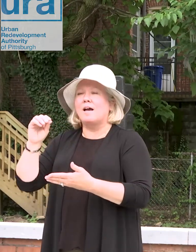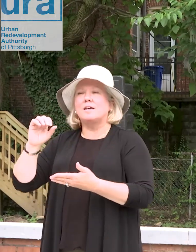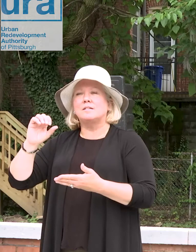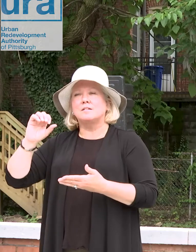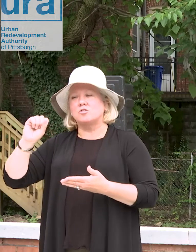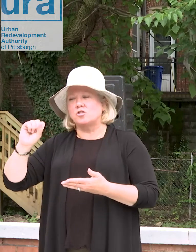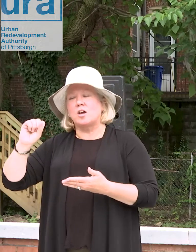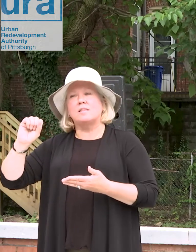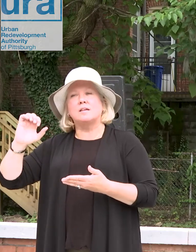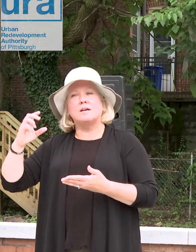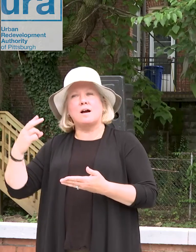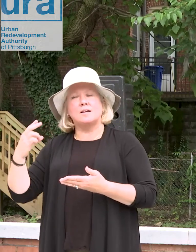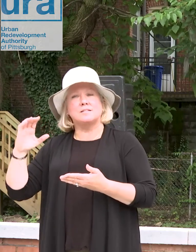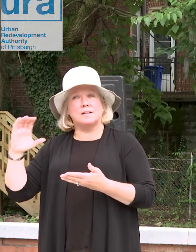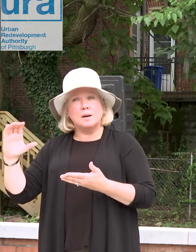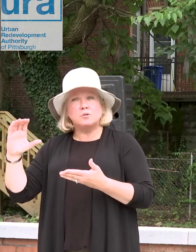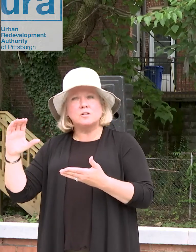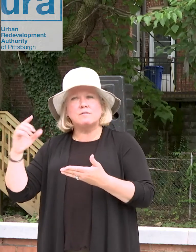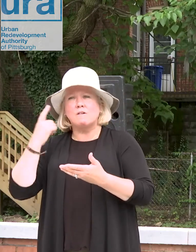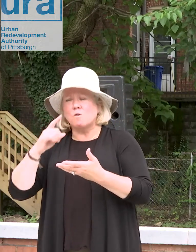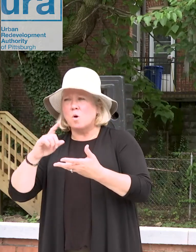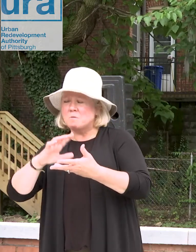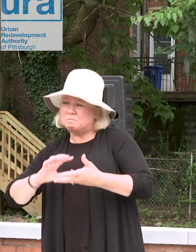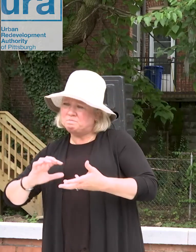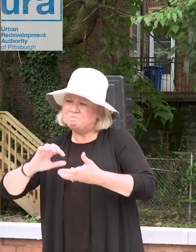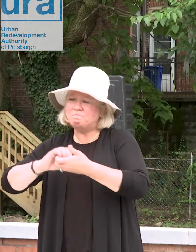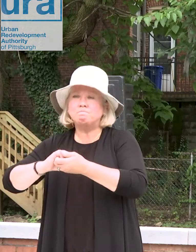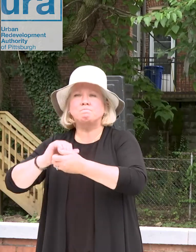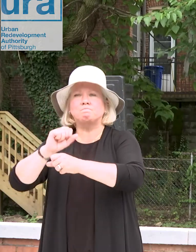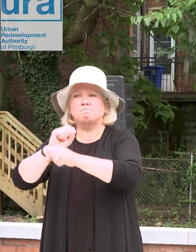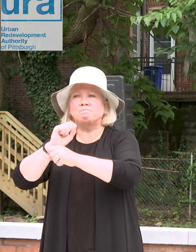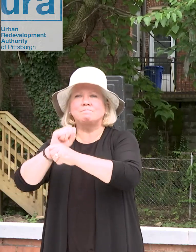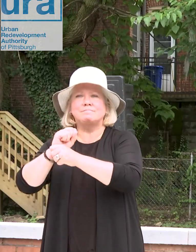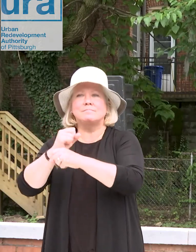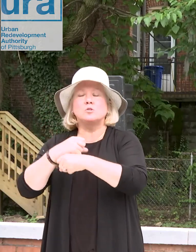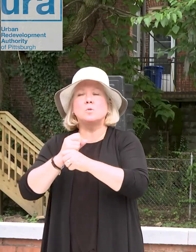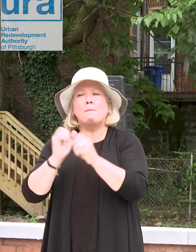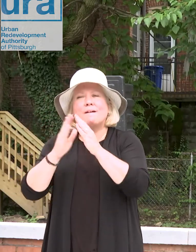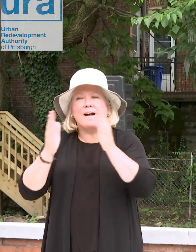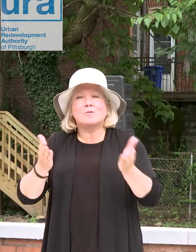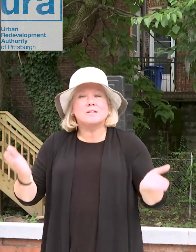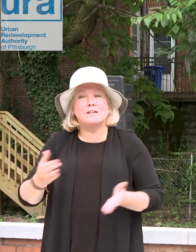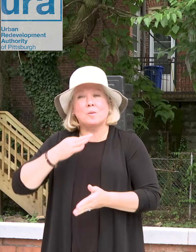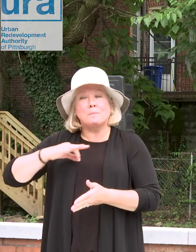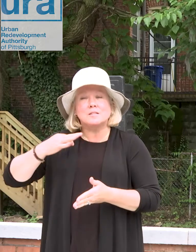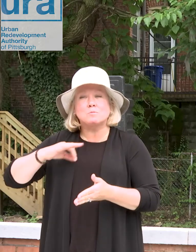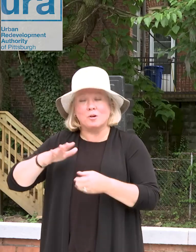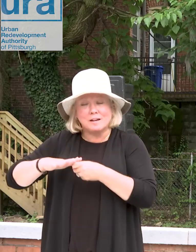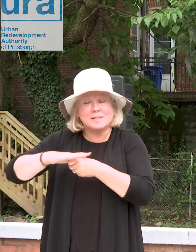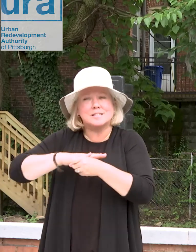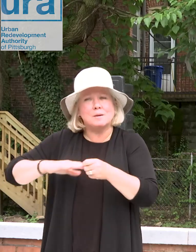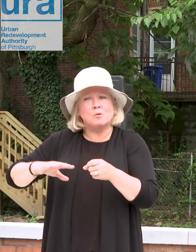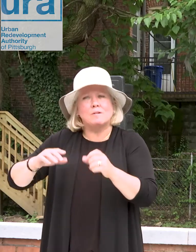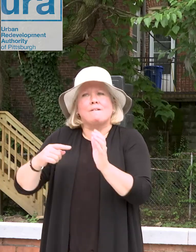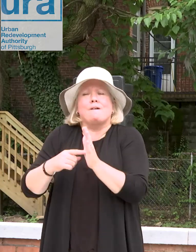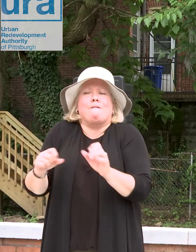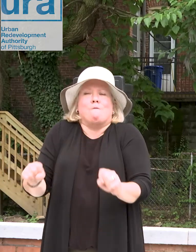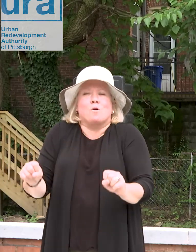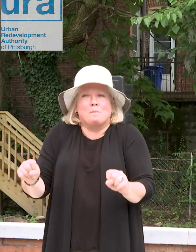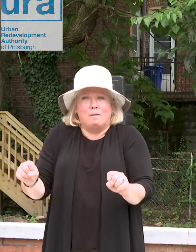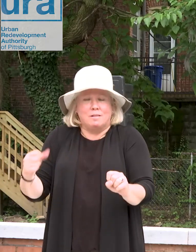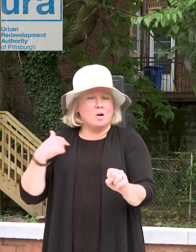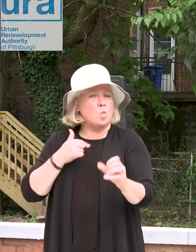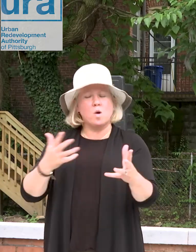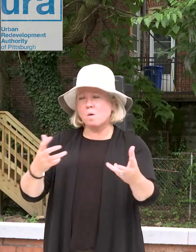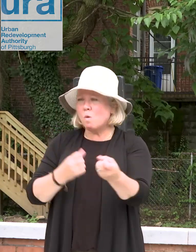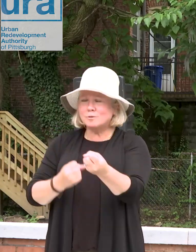and all-world effort into making housing affordable in the city of Pittsburgh. In this neighborhood, we want to continue to support them